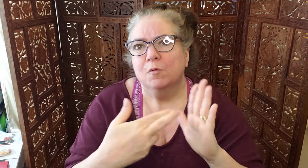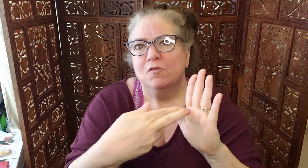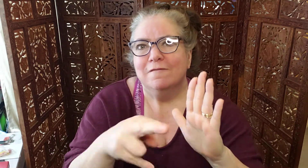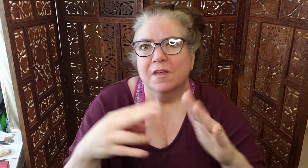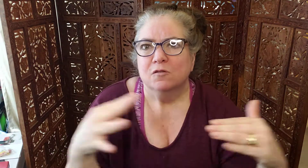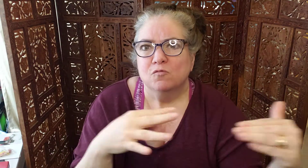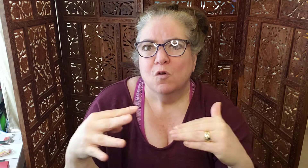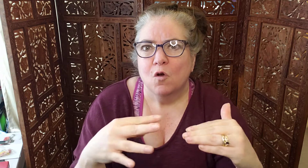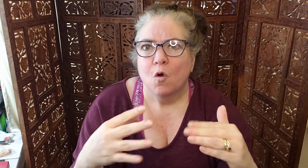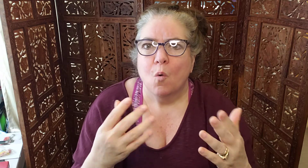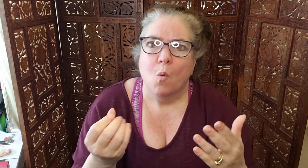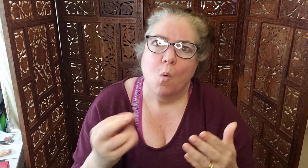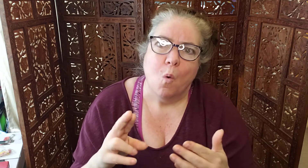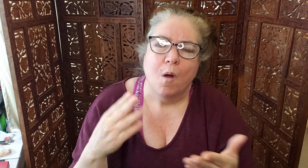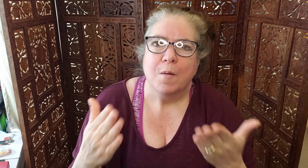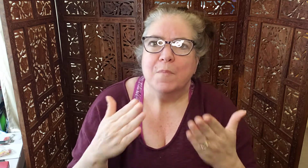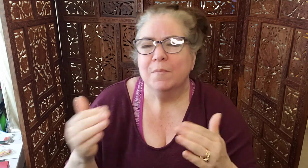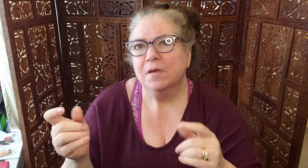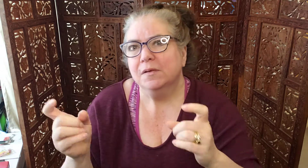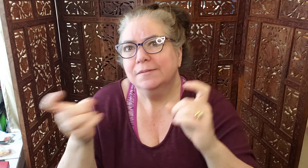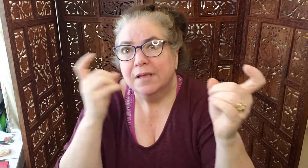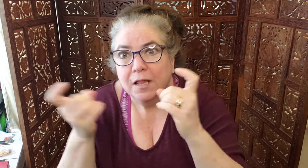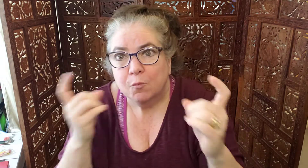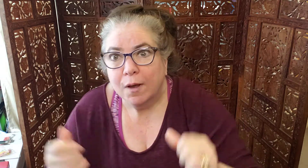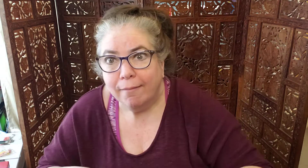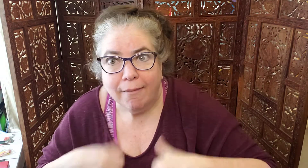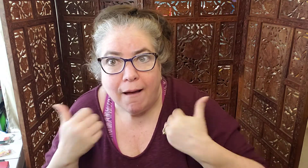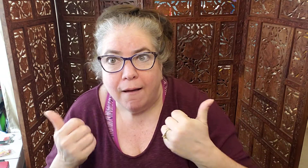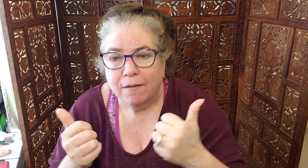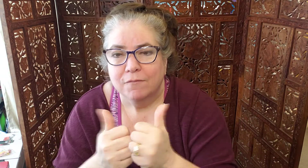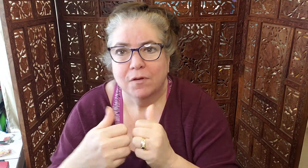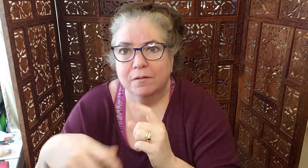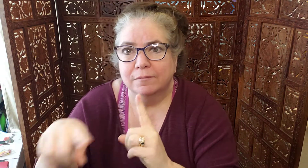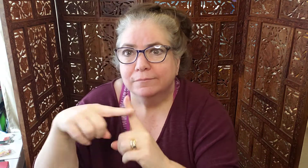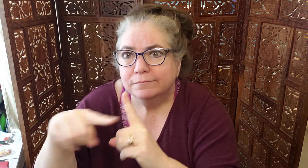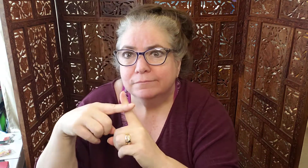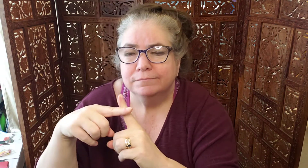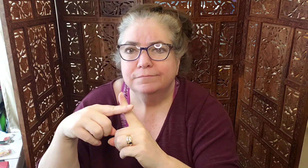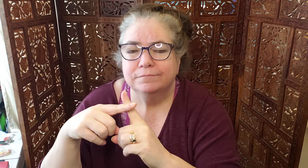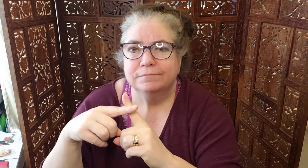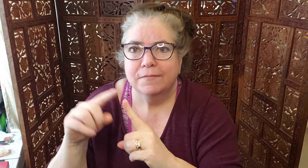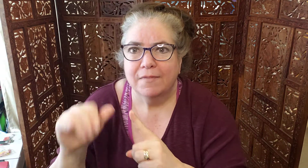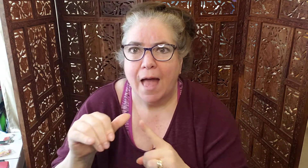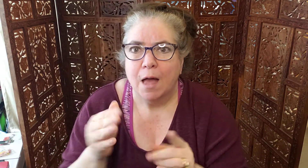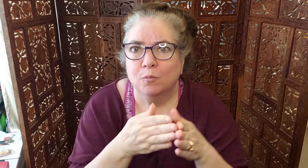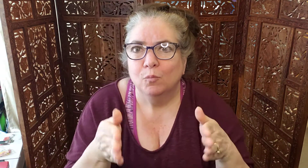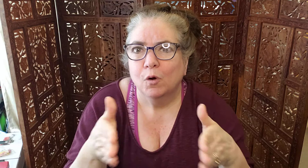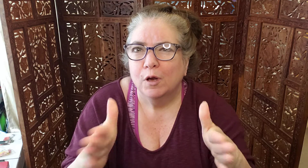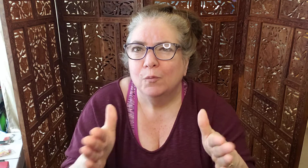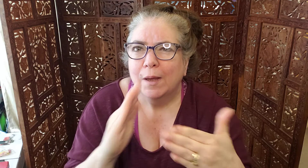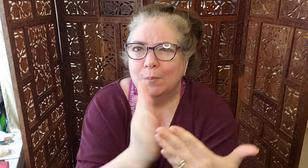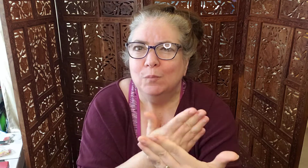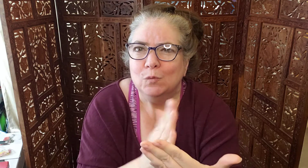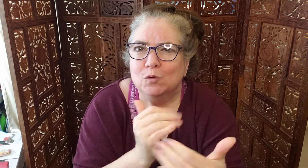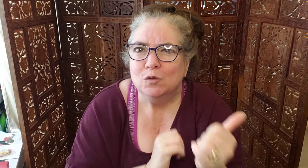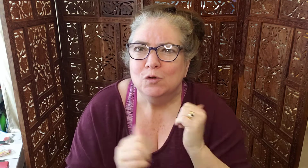a fresh, upbeat optimism. The Broadway musical has sung the